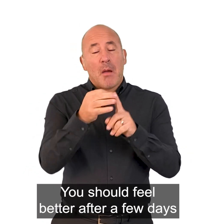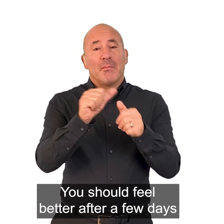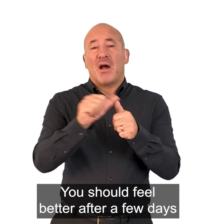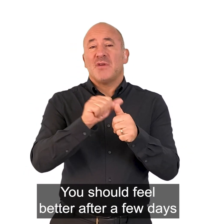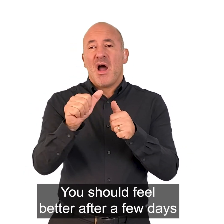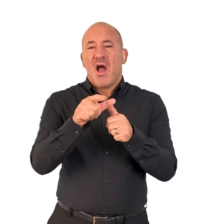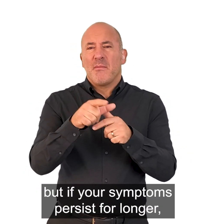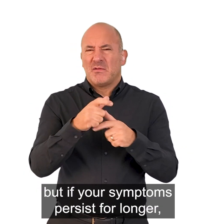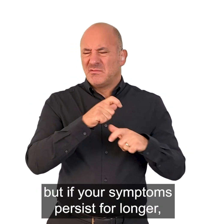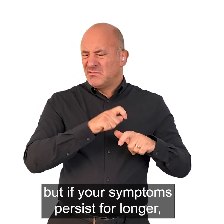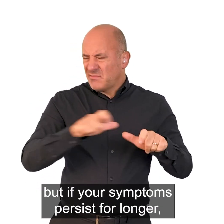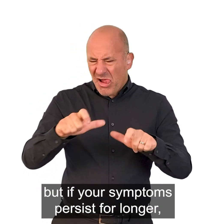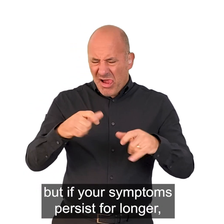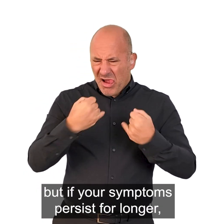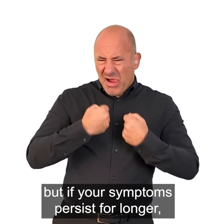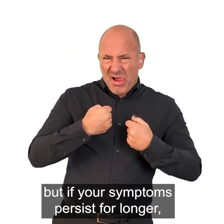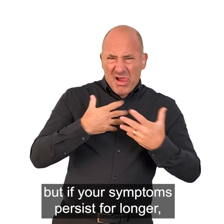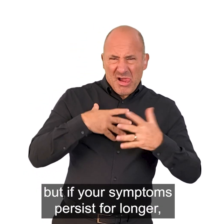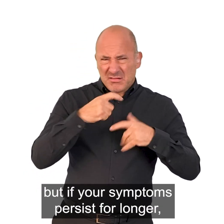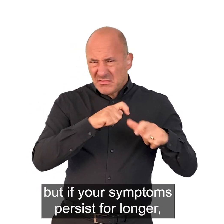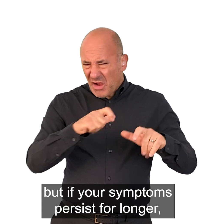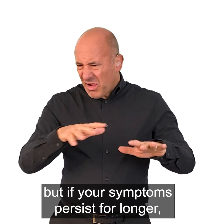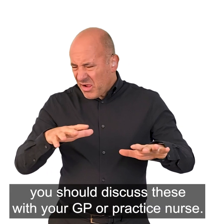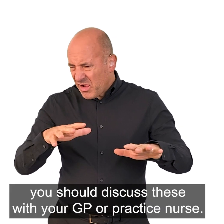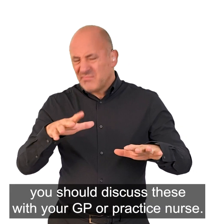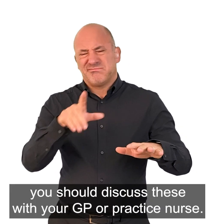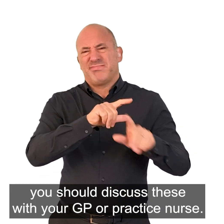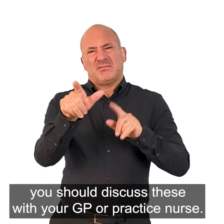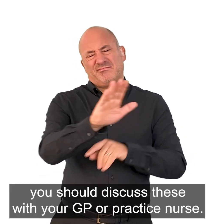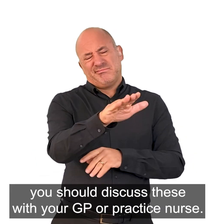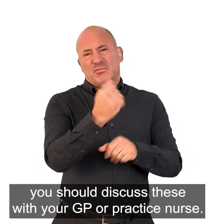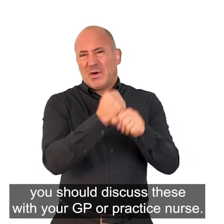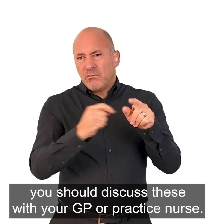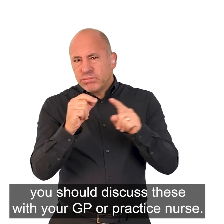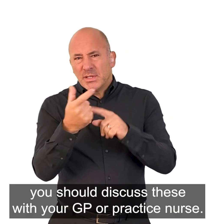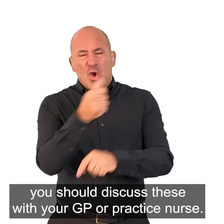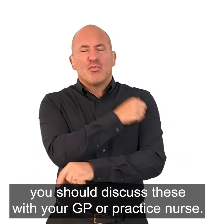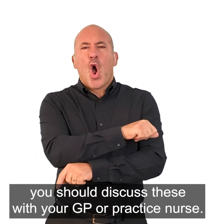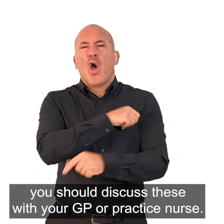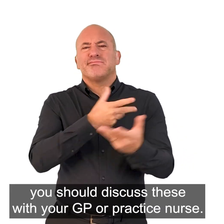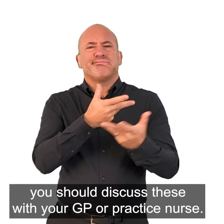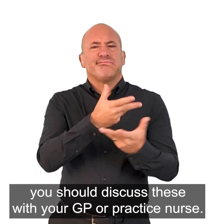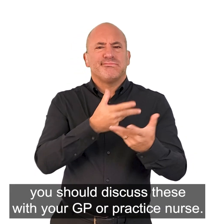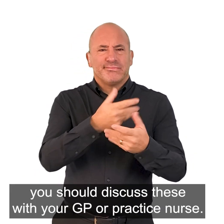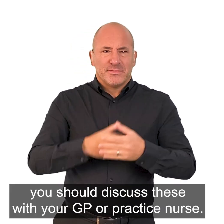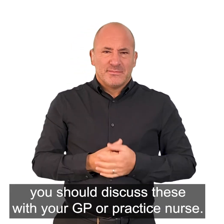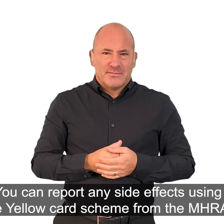days. But if your symptoms persist for longer, you should discuss these with your GP or practice